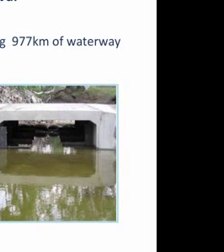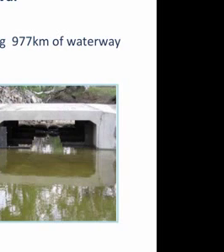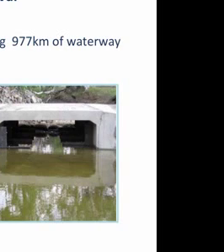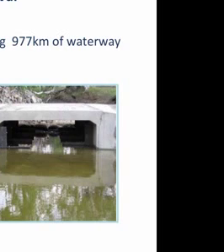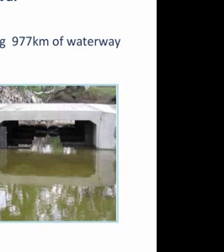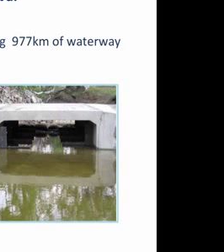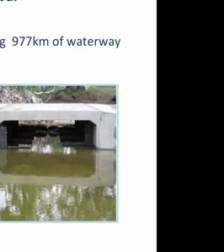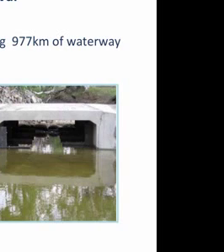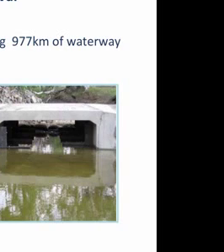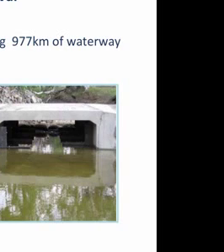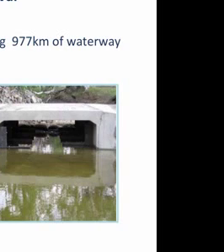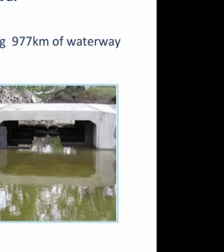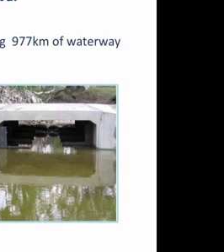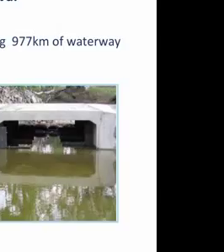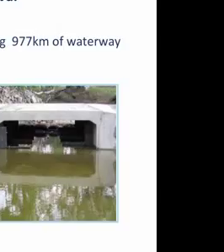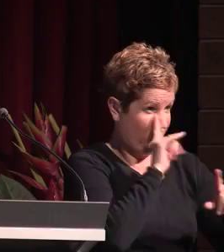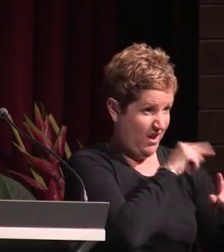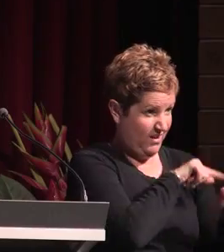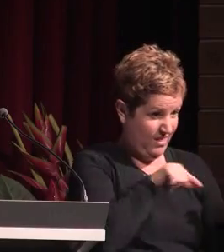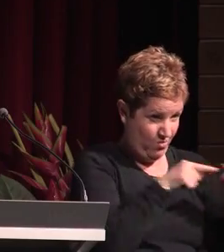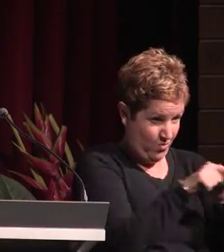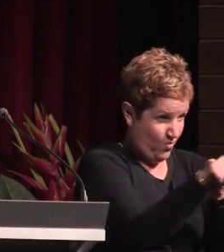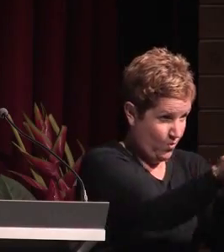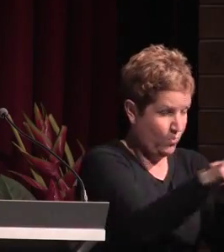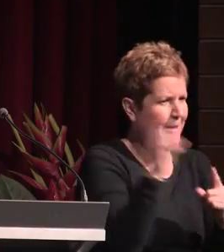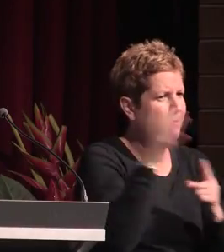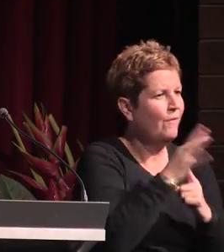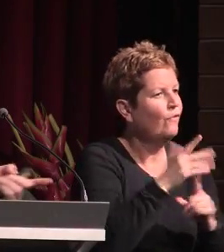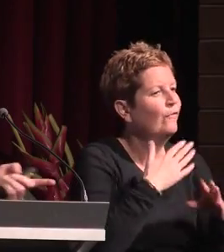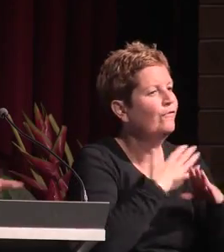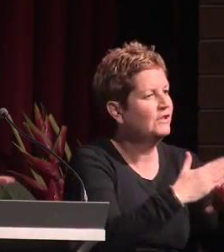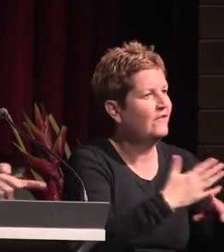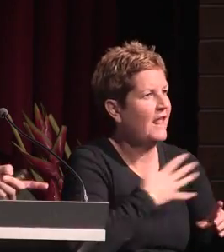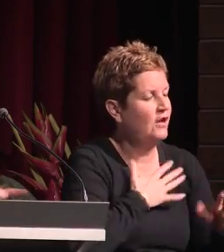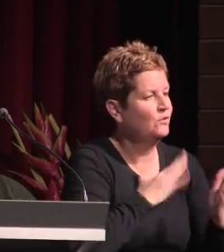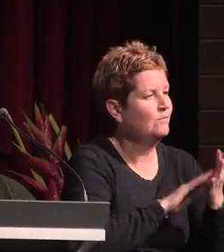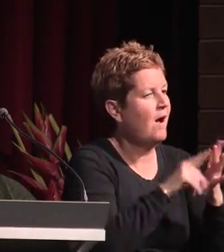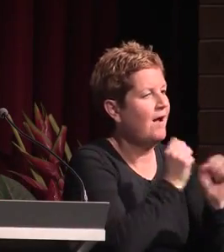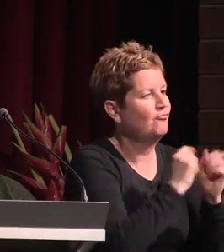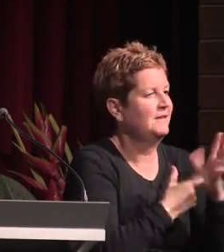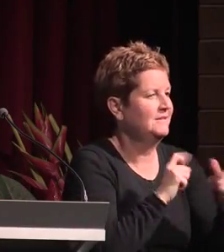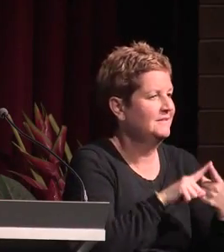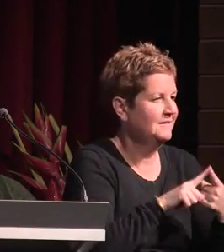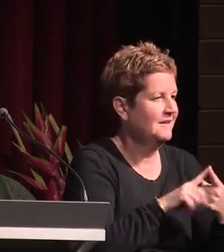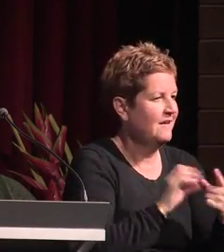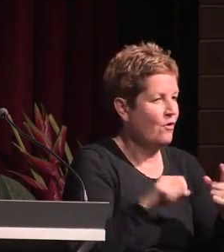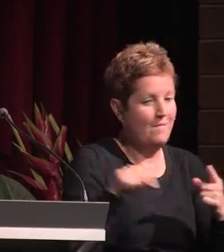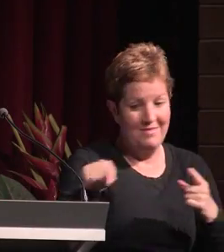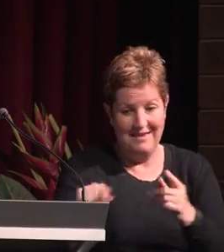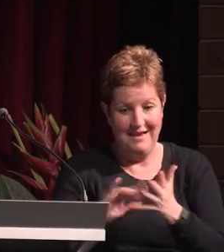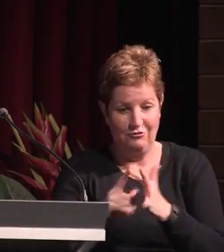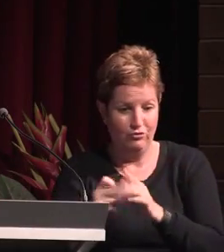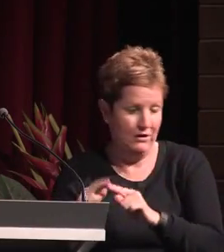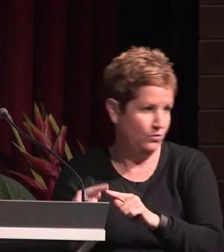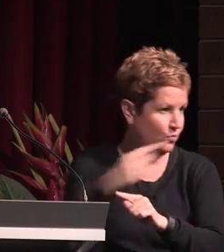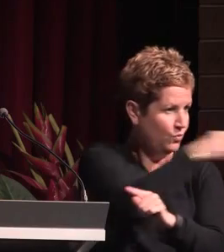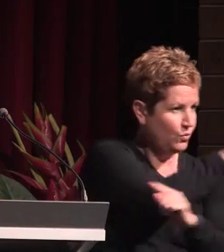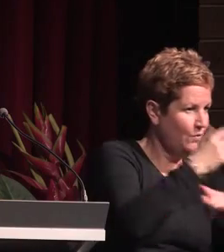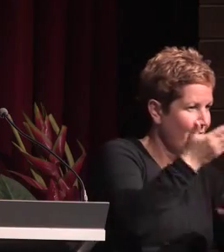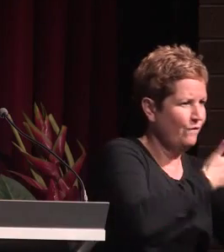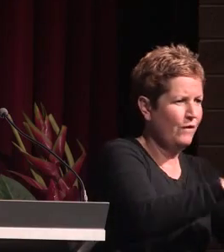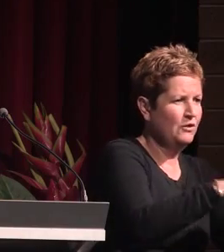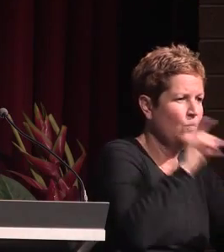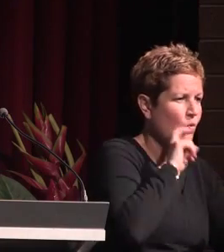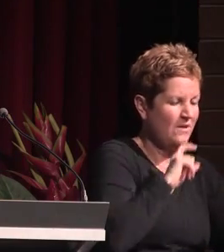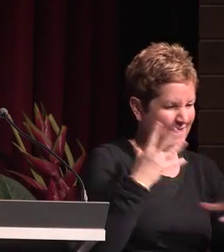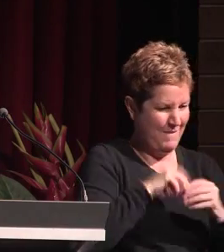didn't have access to. This is really important for fish that like to migrate between the estuary and the freshwater as part of their